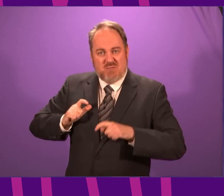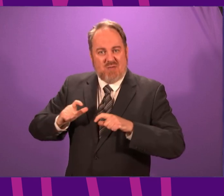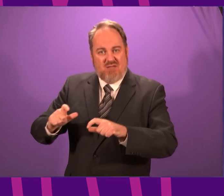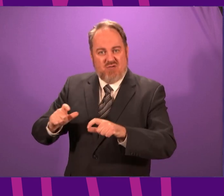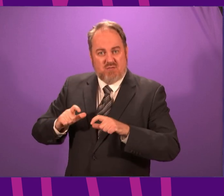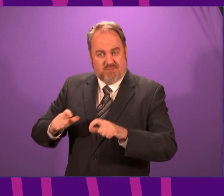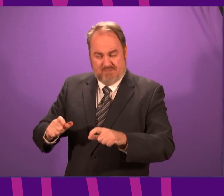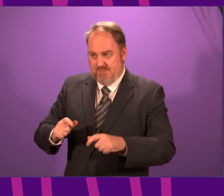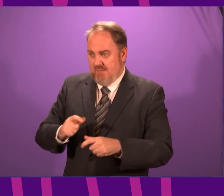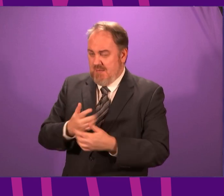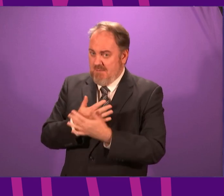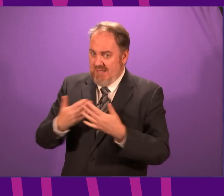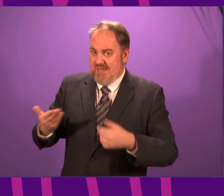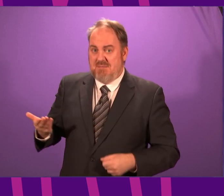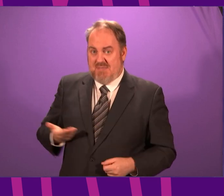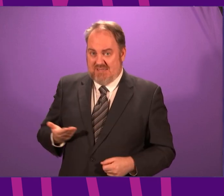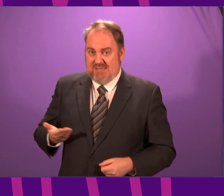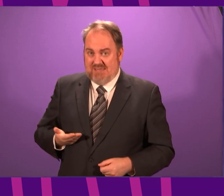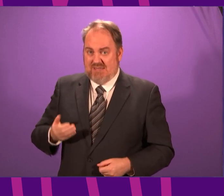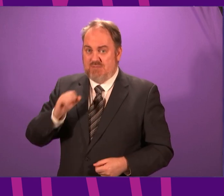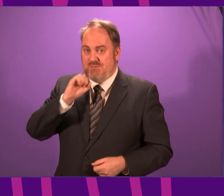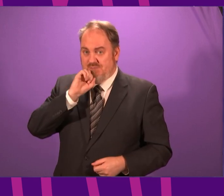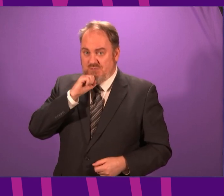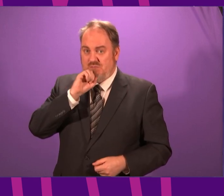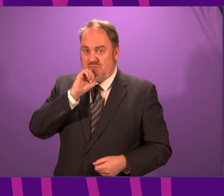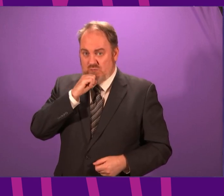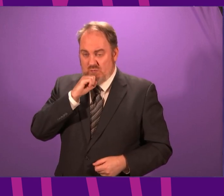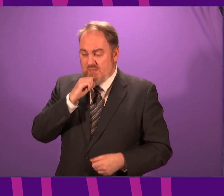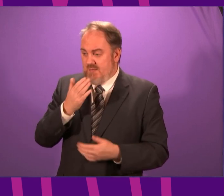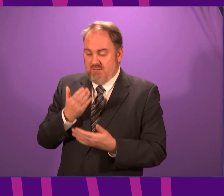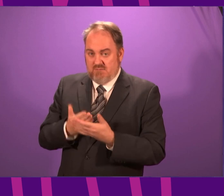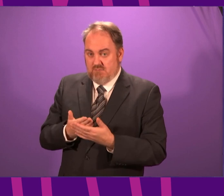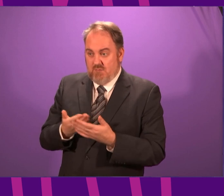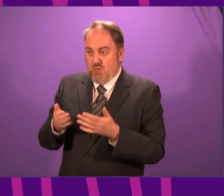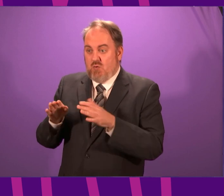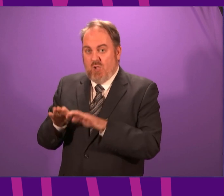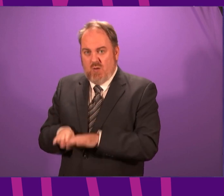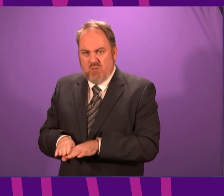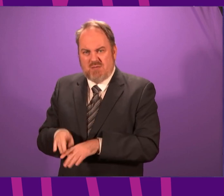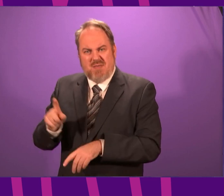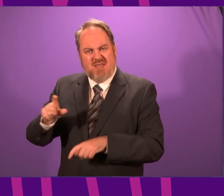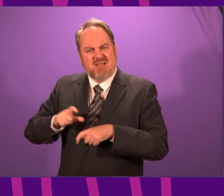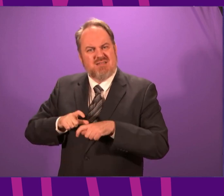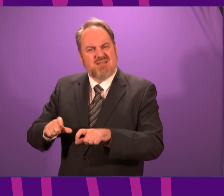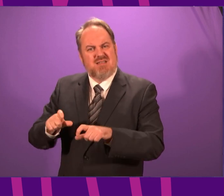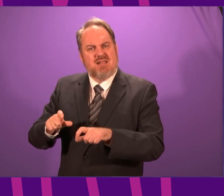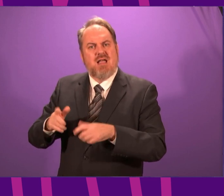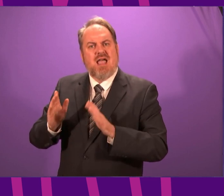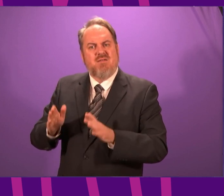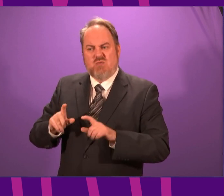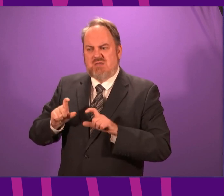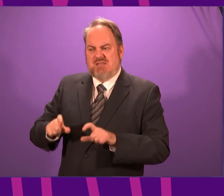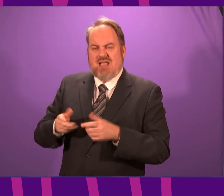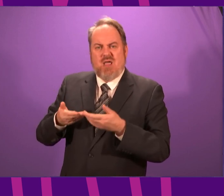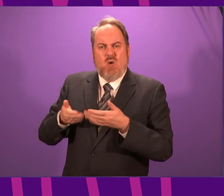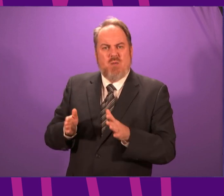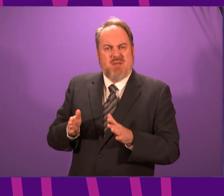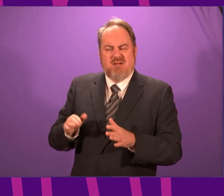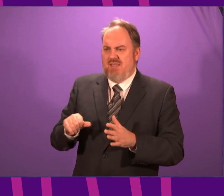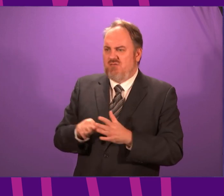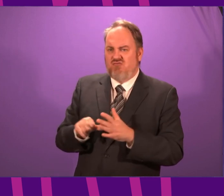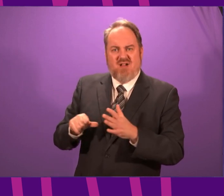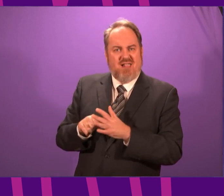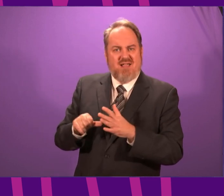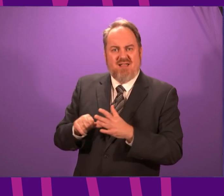said that most businesses will not be on the mandatory closed list, yet are expected to remain open under some restrictions, and the